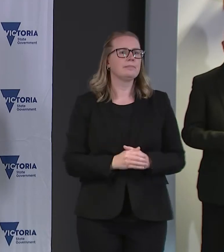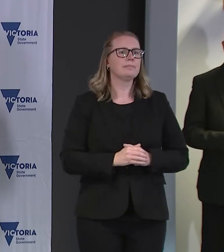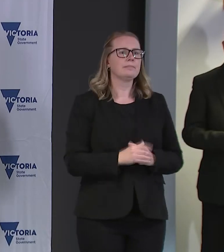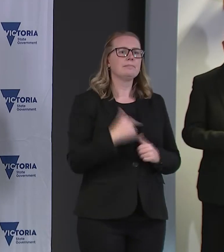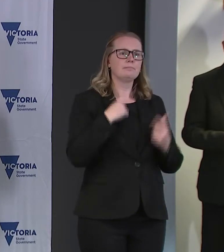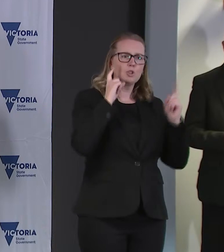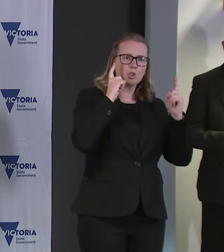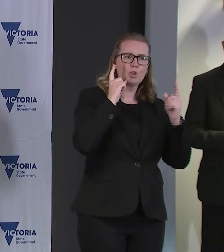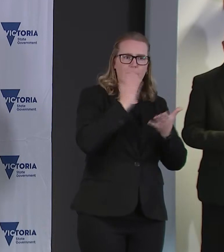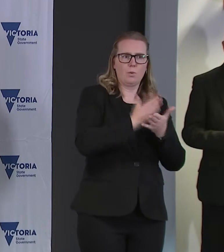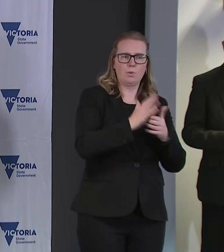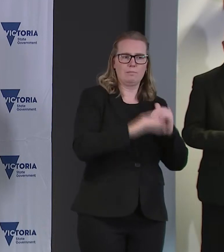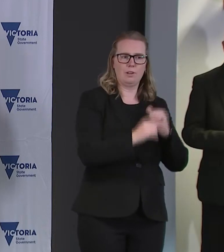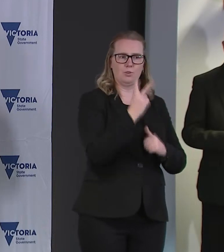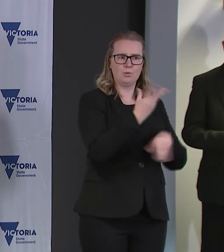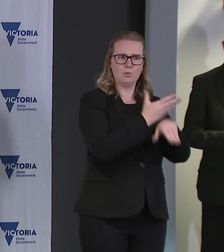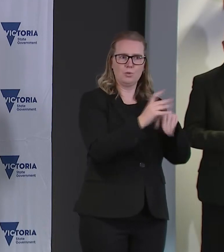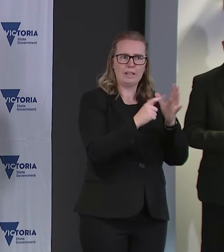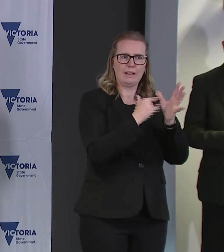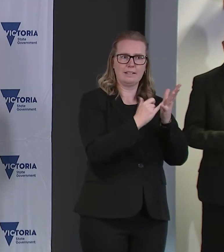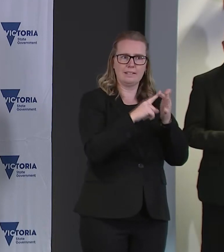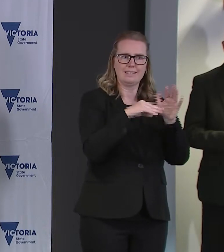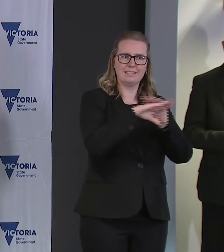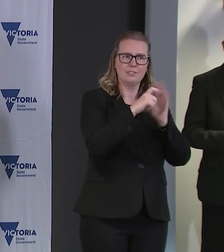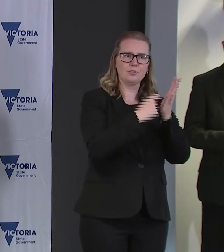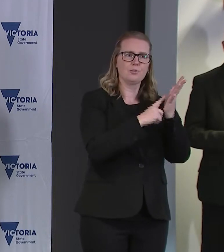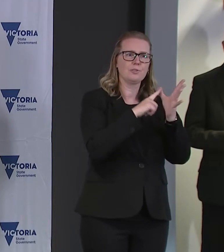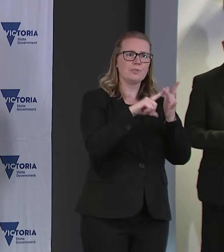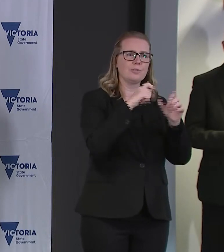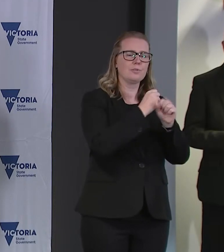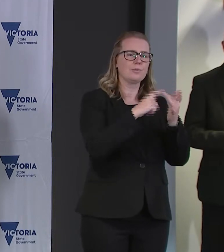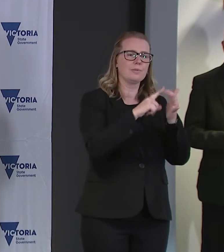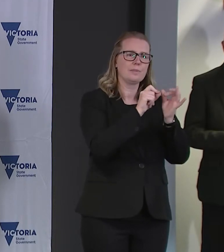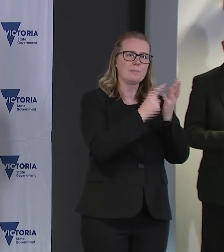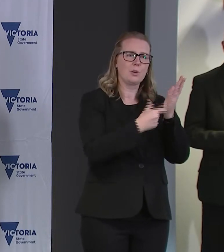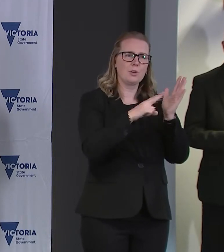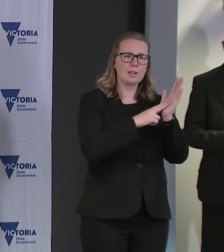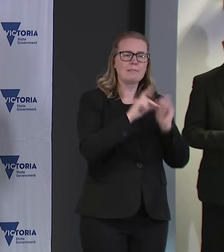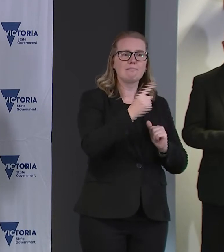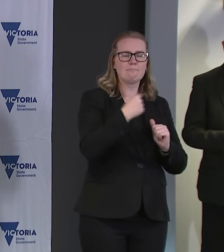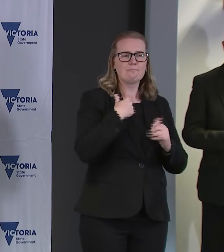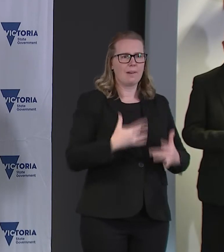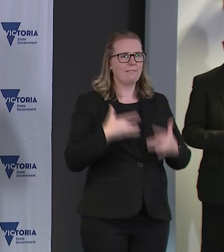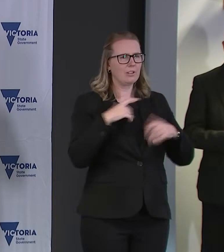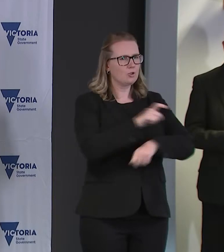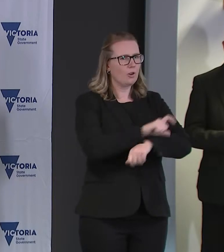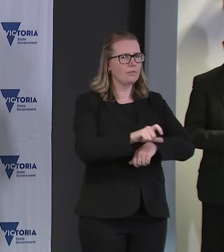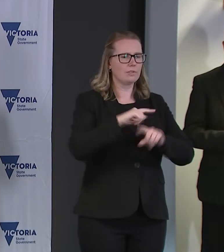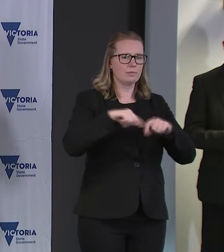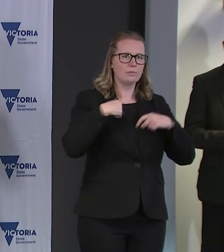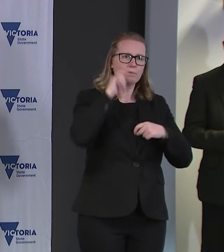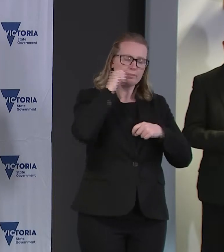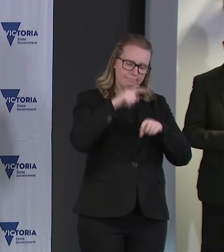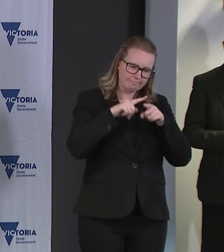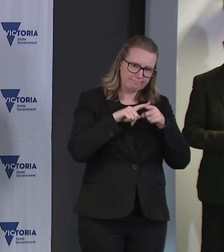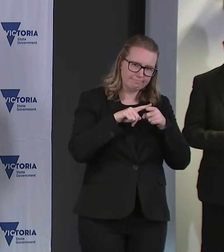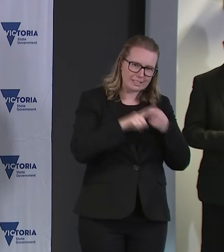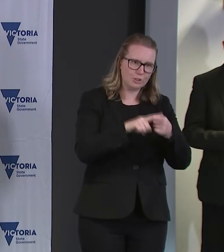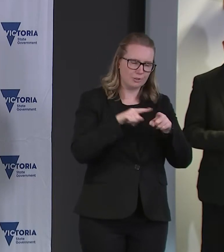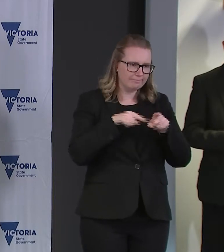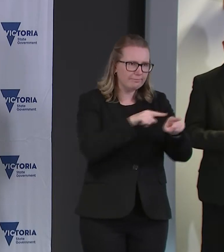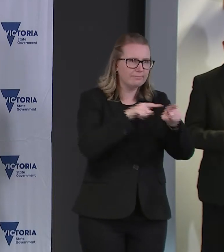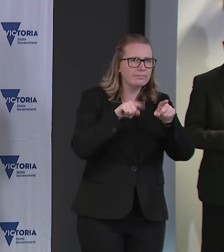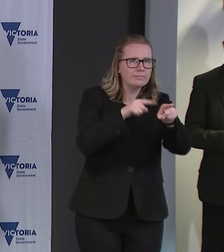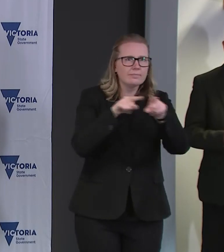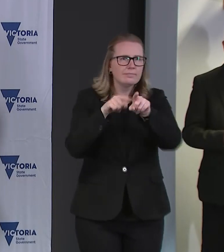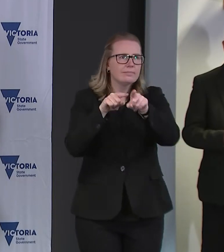positive cases today associated with Craigieburn, but I'm very, very confident that we'll continue to really drag those to ground very,